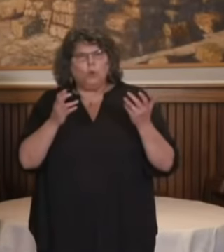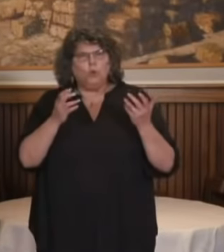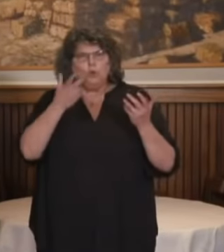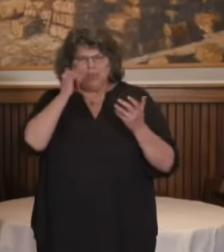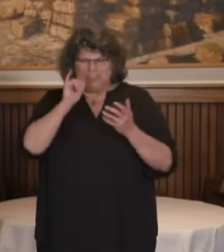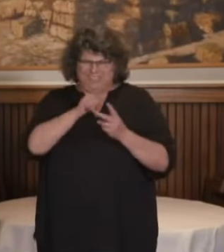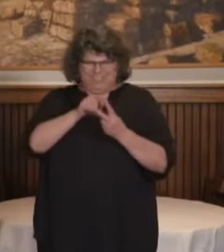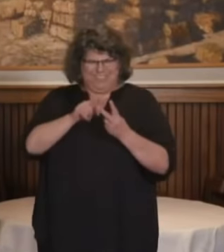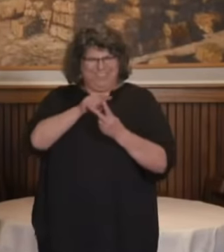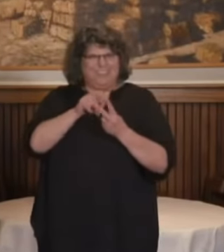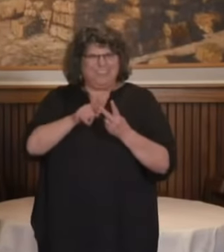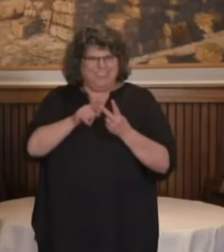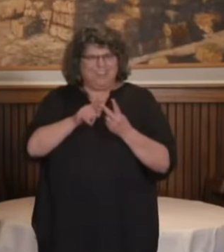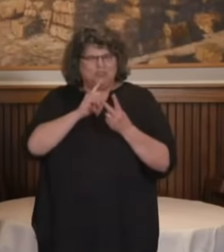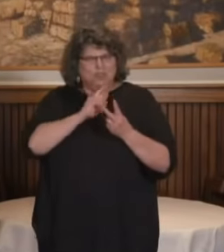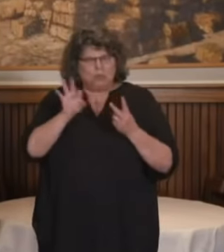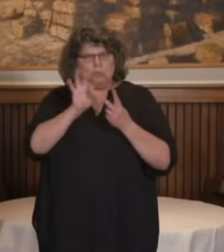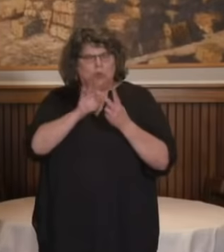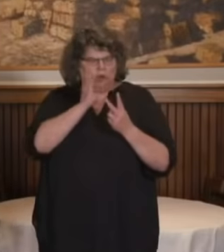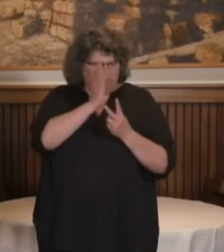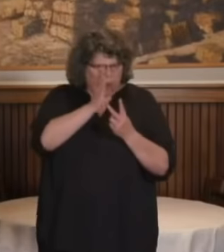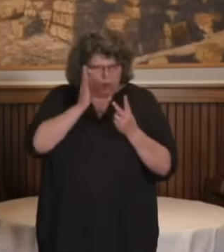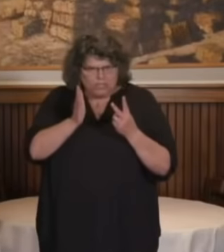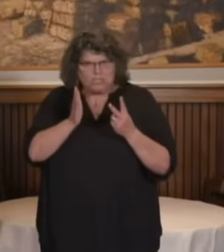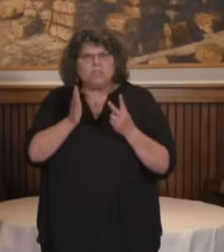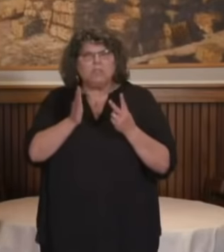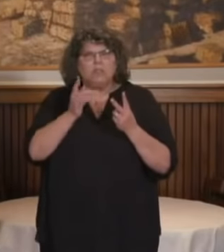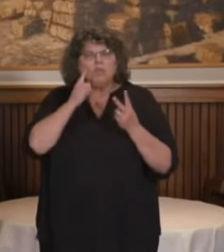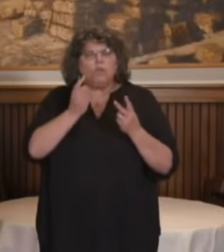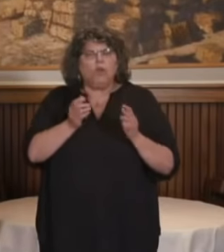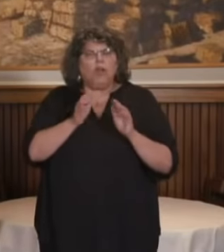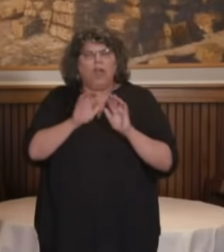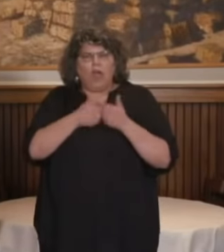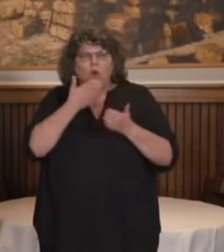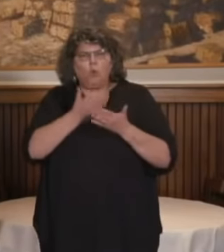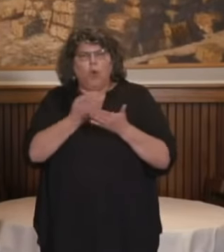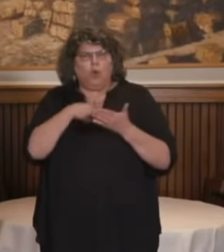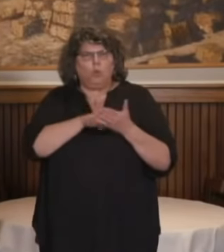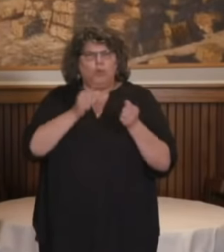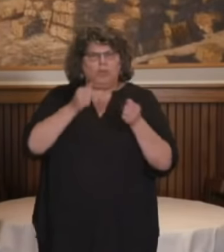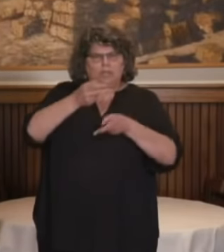a particular focus of attention in terms of our capacity to meet